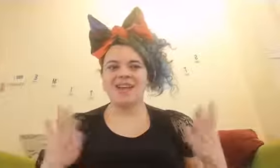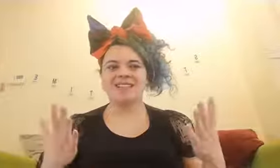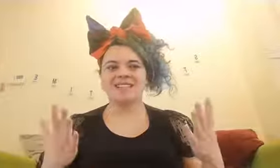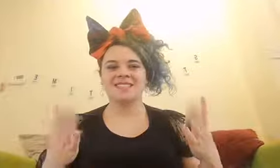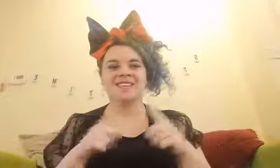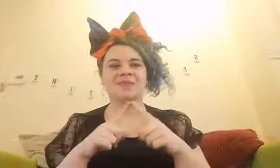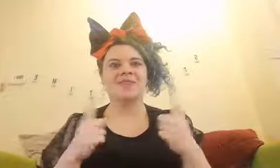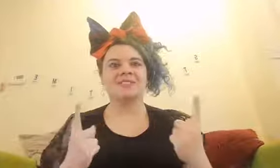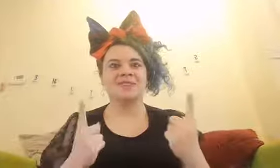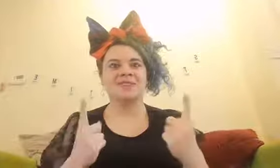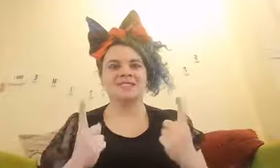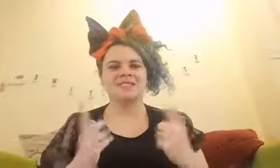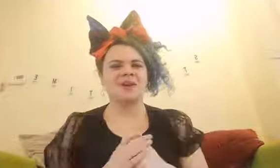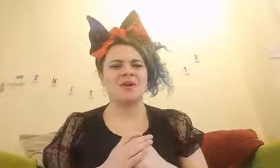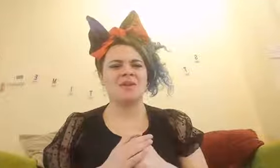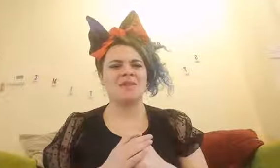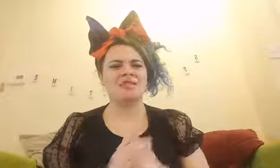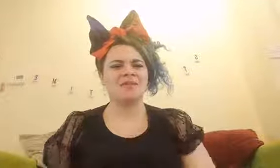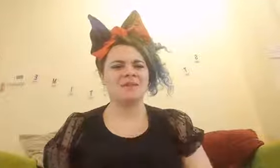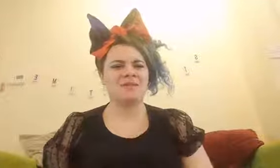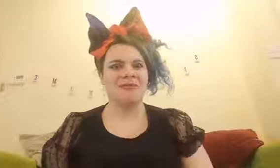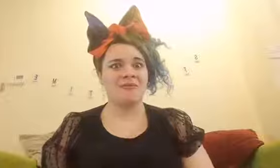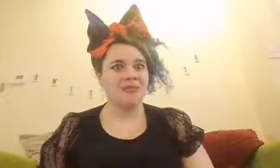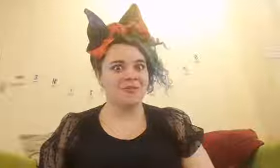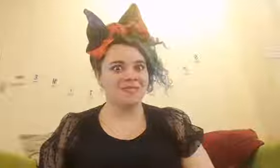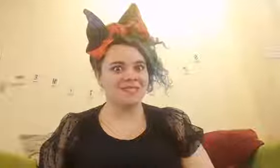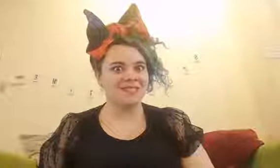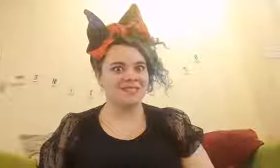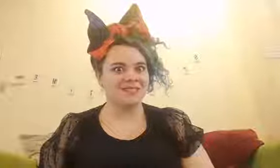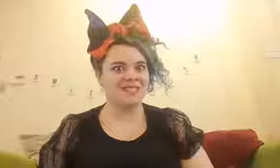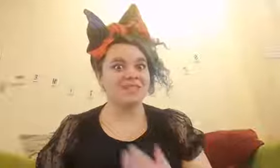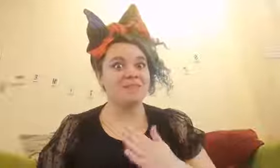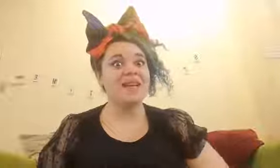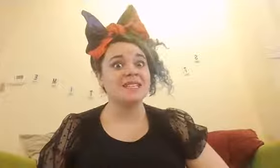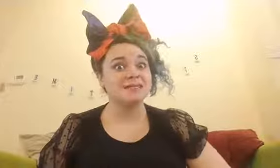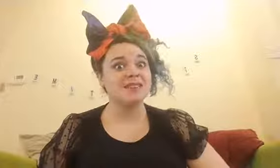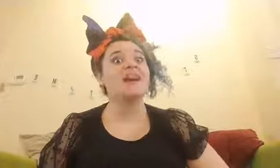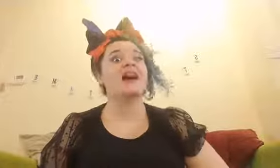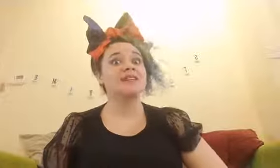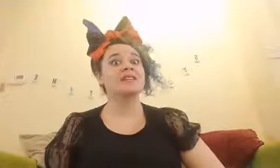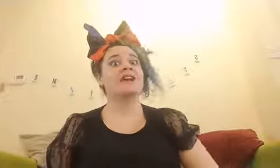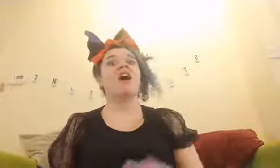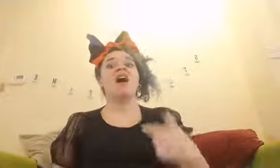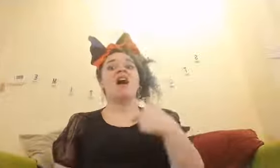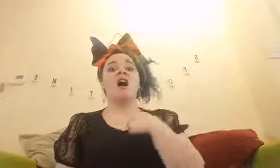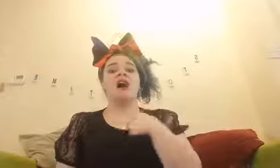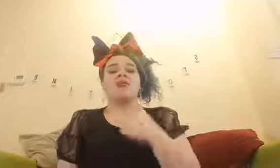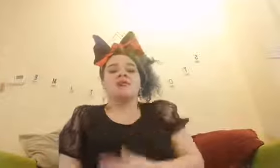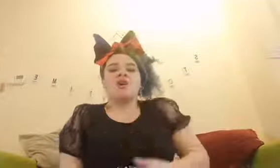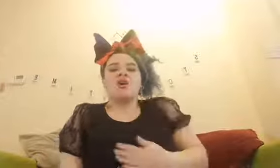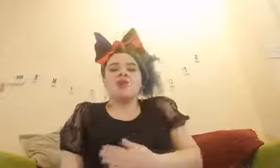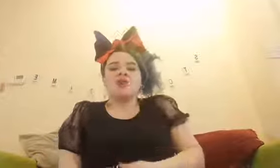is a little bit different, so maybe something without food this time, because it makes me hungry. I feel